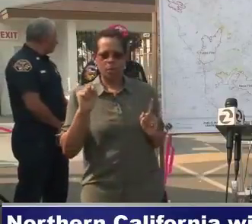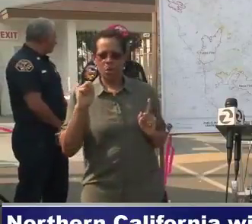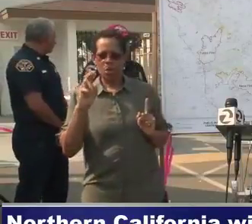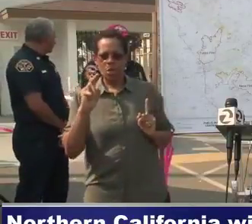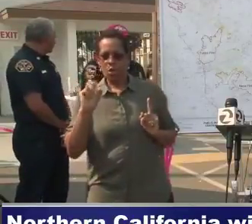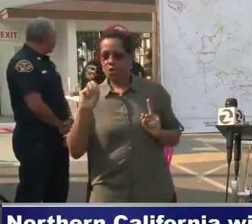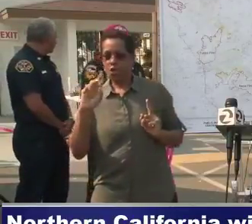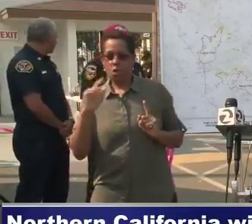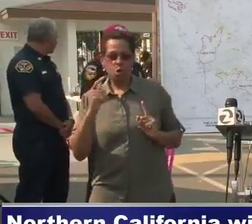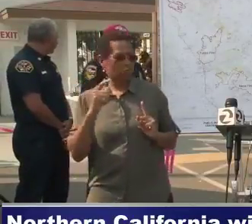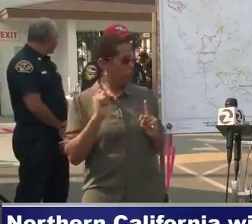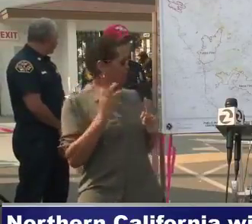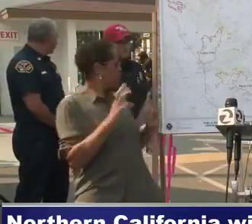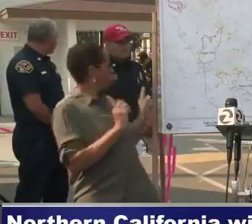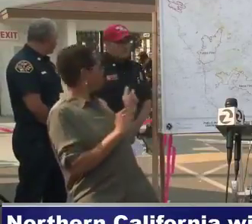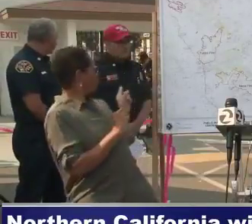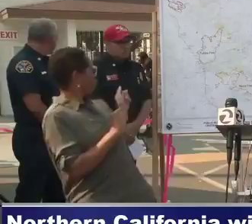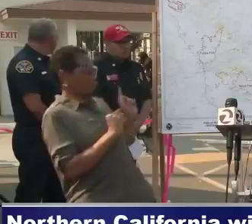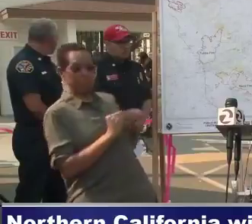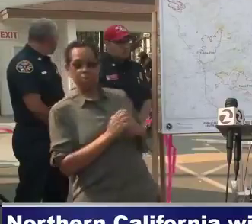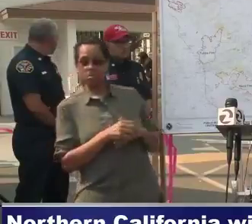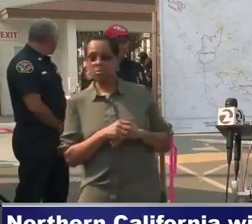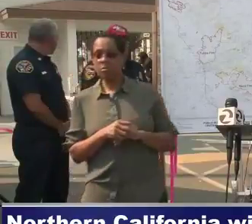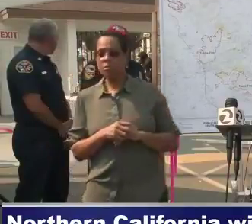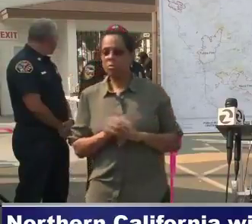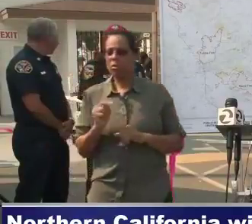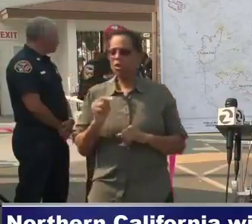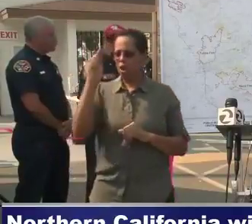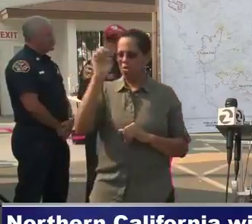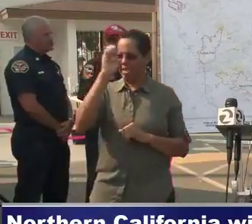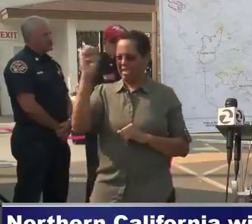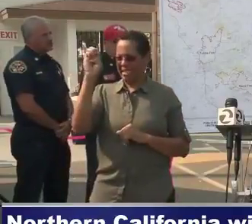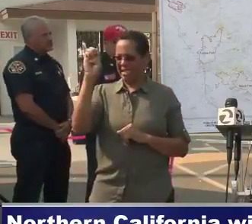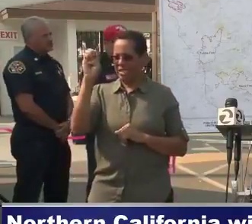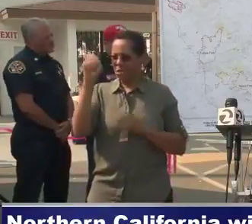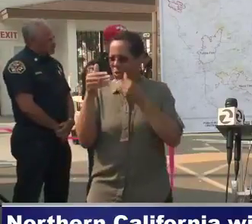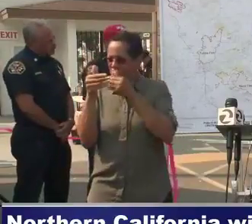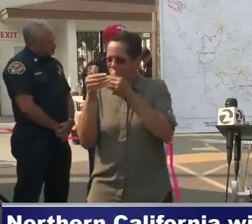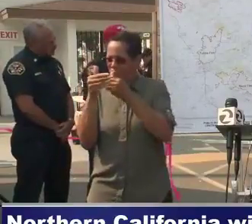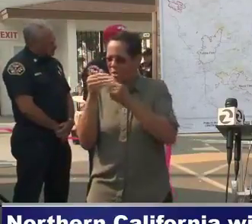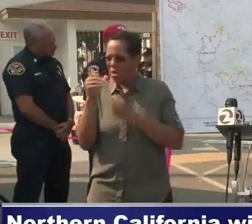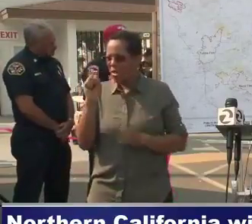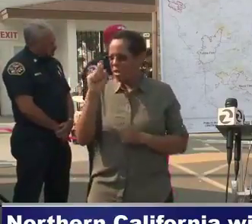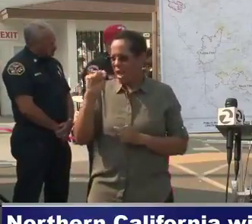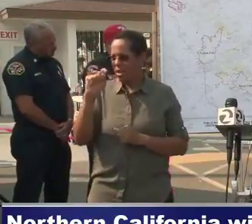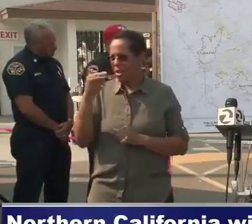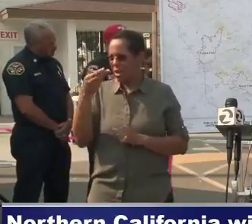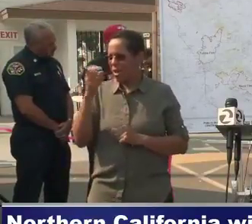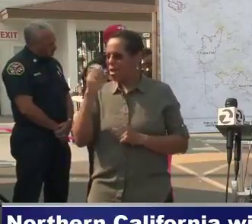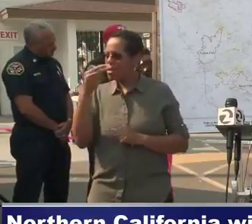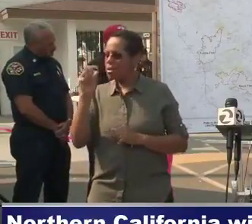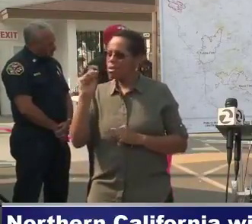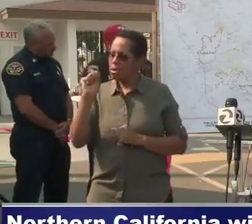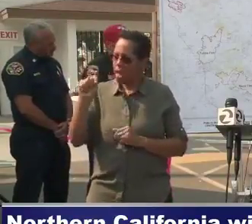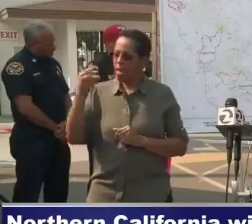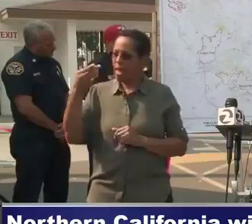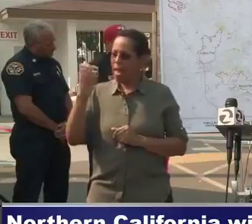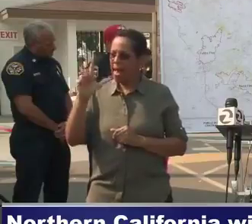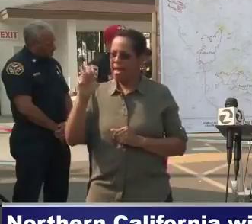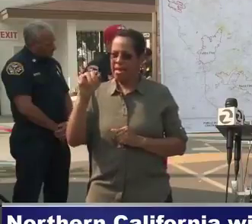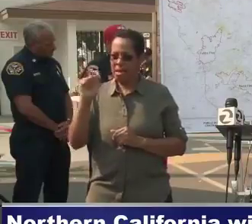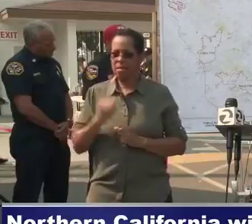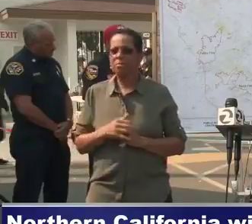northeast. Up there towards the community of St. Helena. We're working, we've got some, again, a lot of bulldozer work going